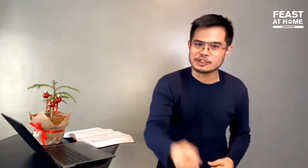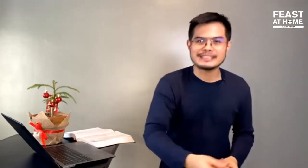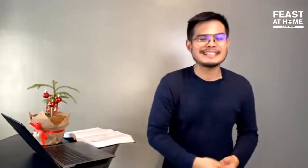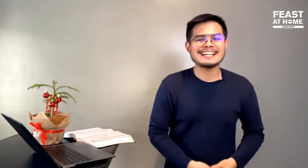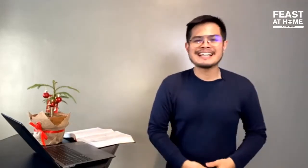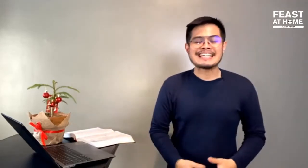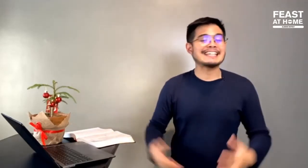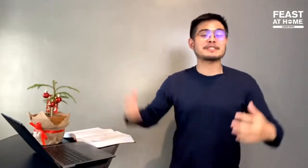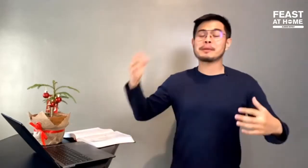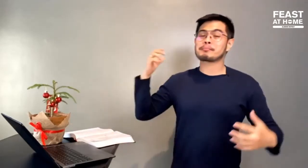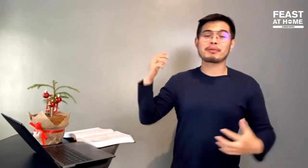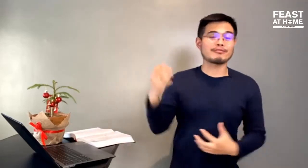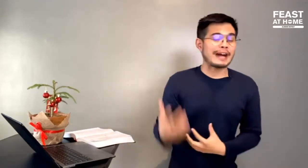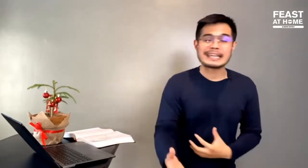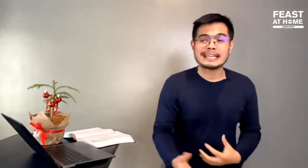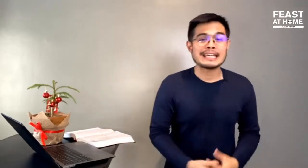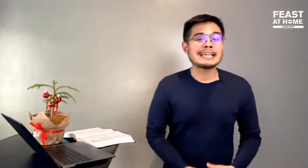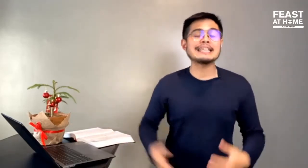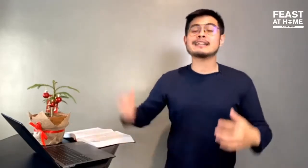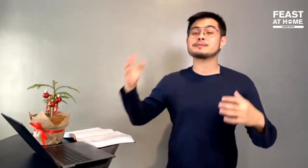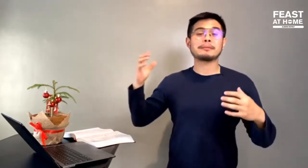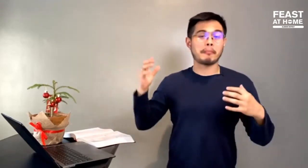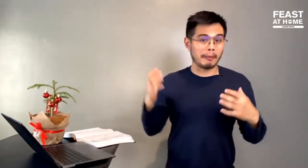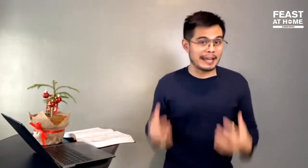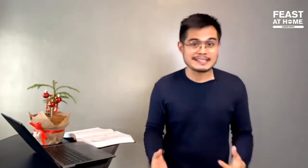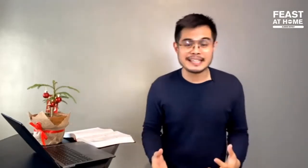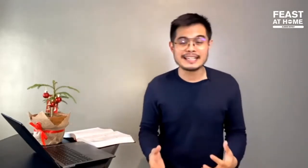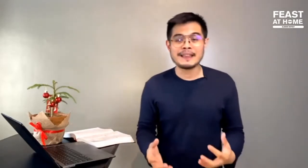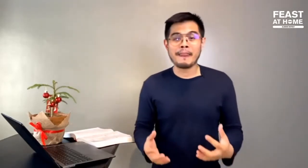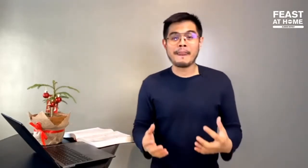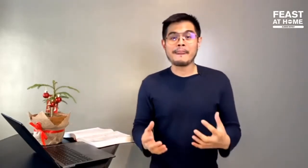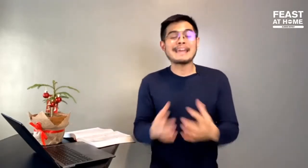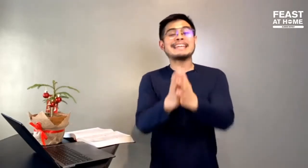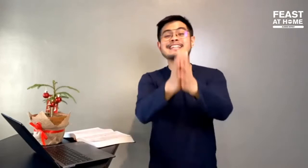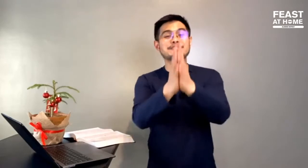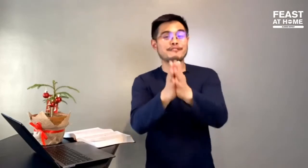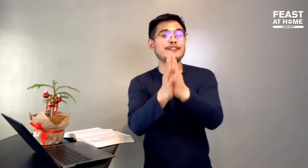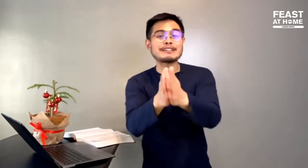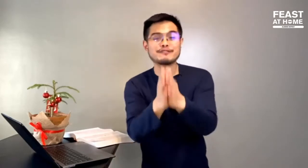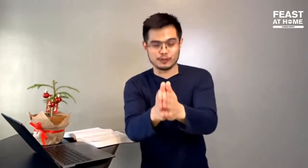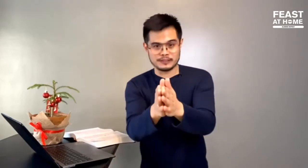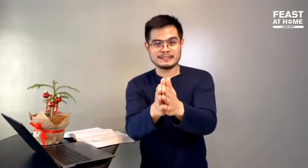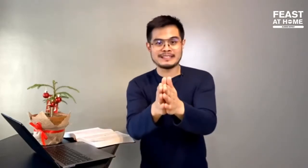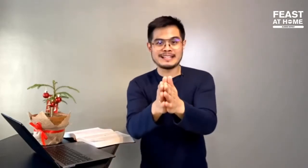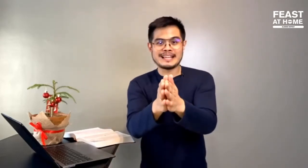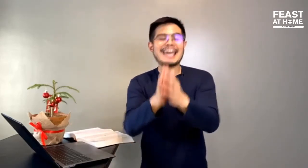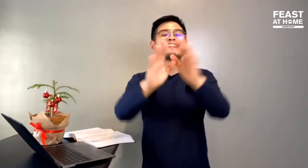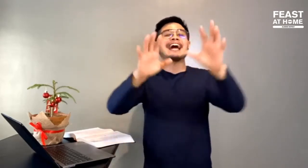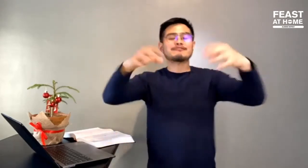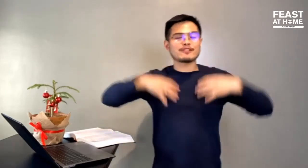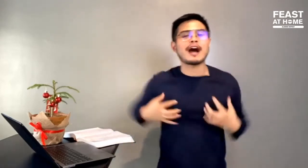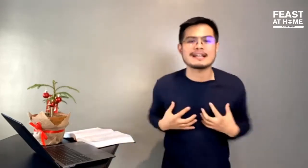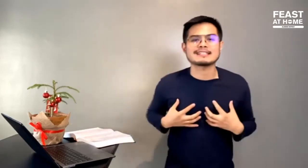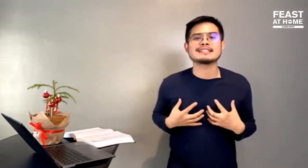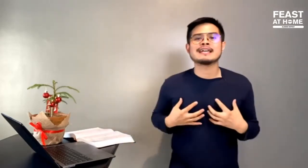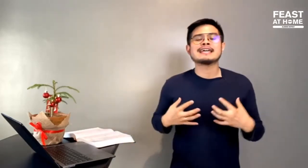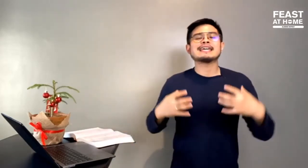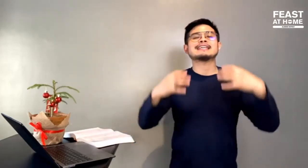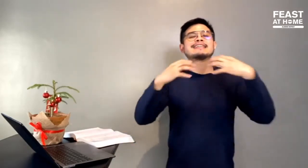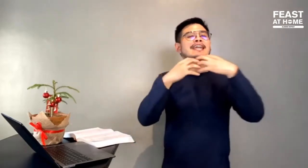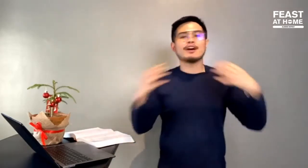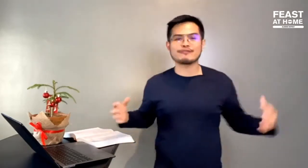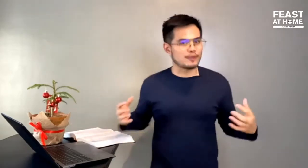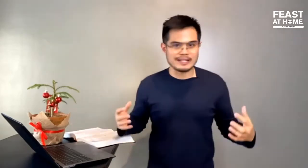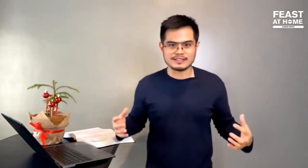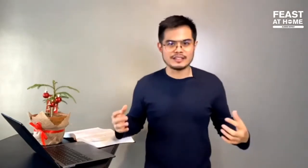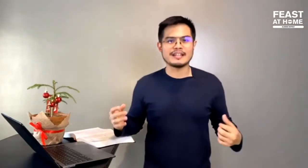is still good. He has been providing. He has been blessing. And He is faithful. And that for us